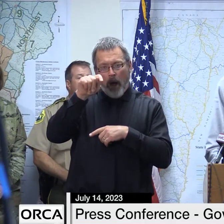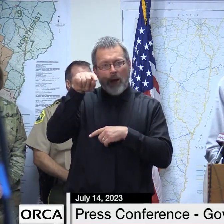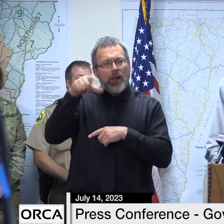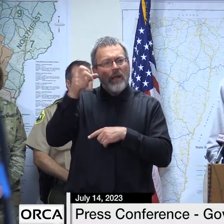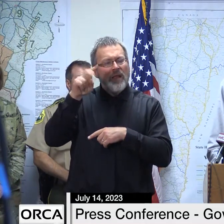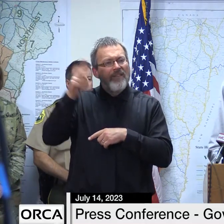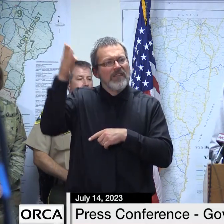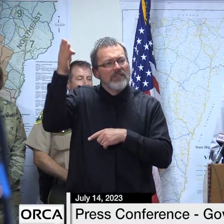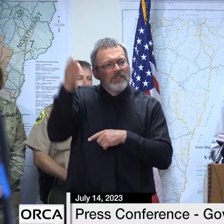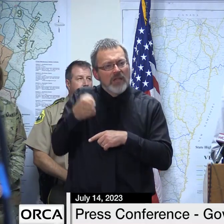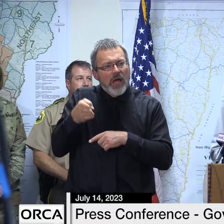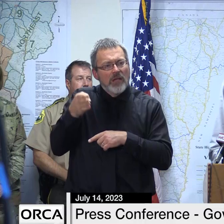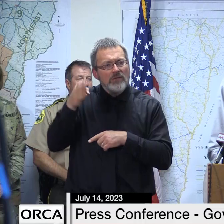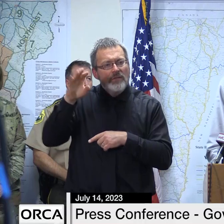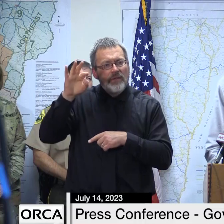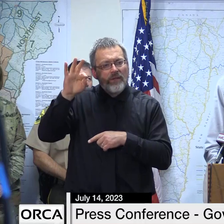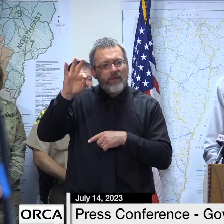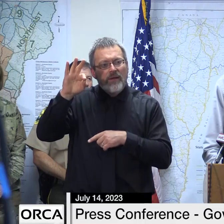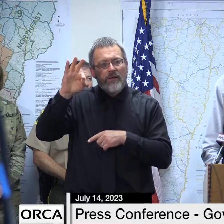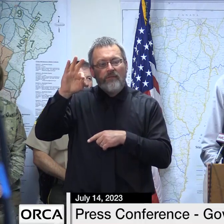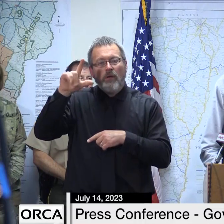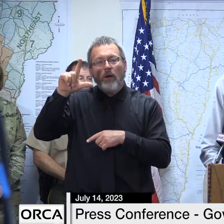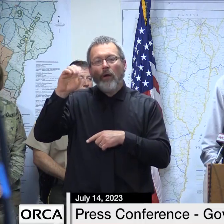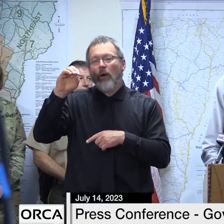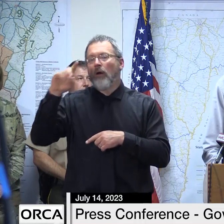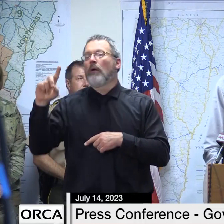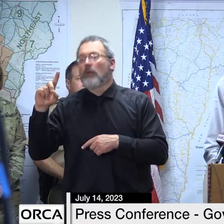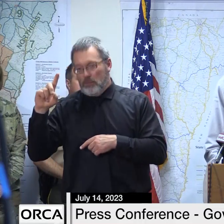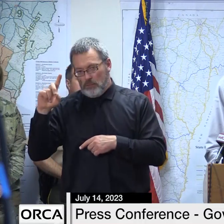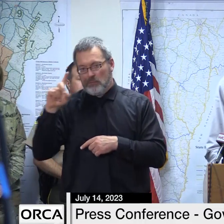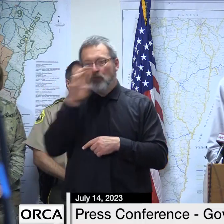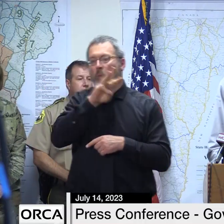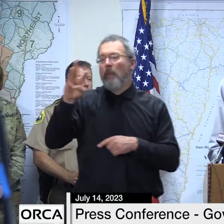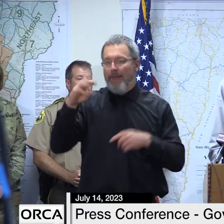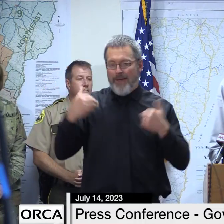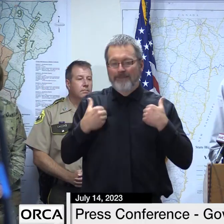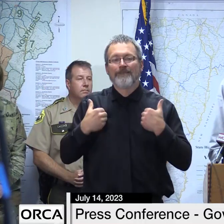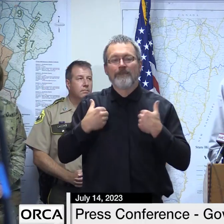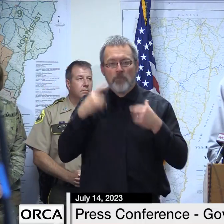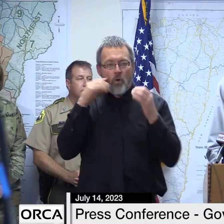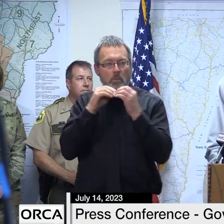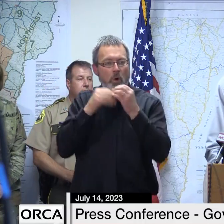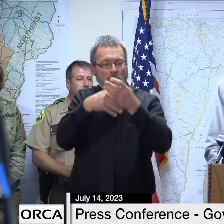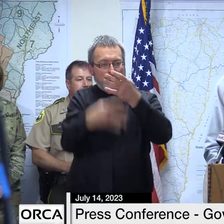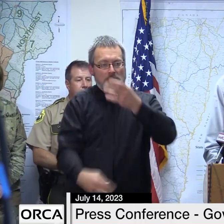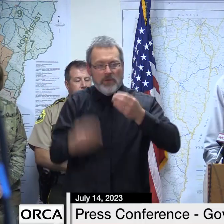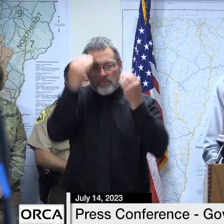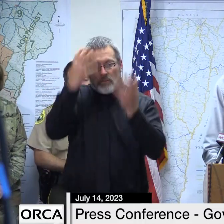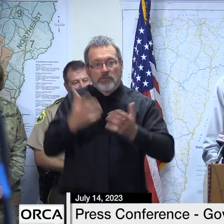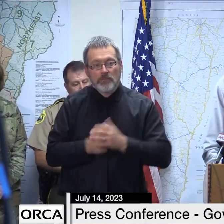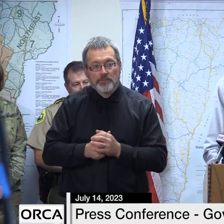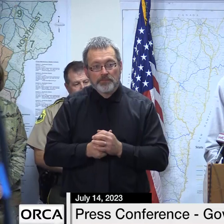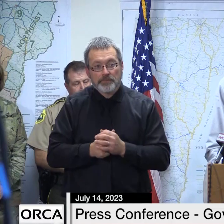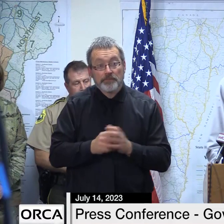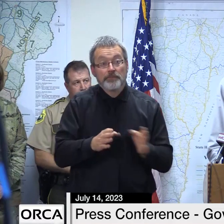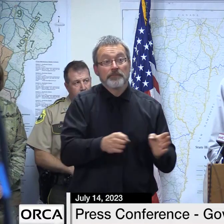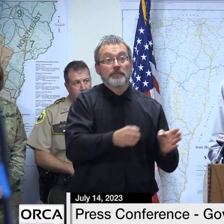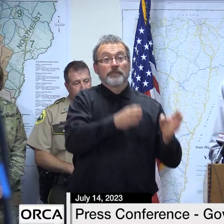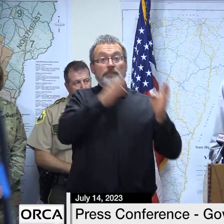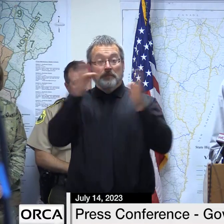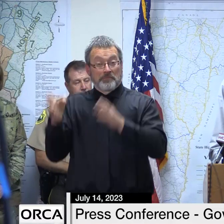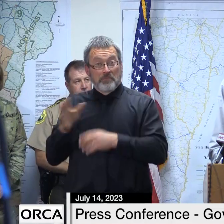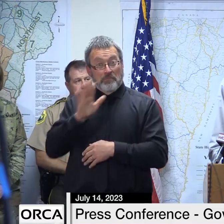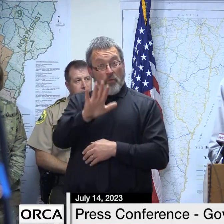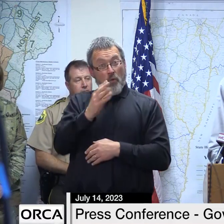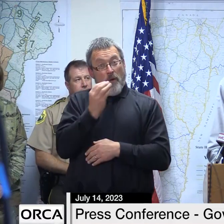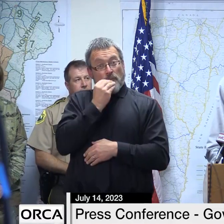recommendation. Don't eat or drink anything that has touched flood water. throwaway contaminated food,